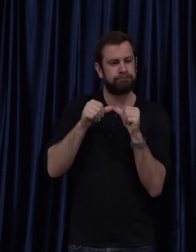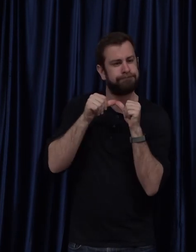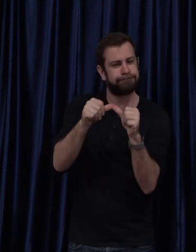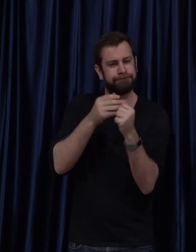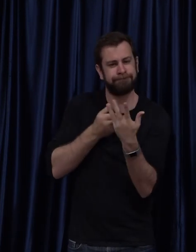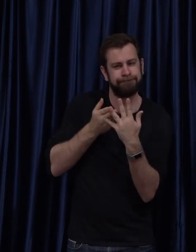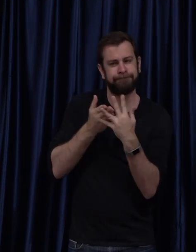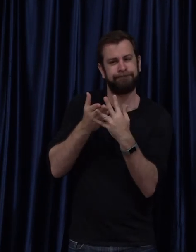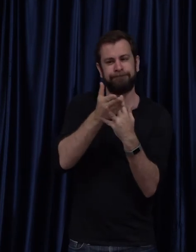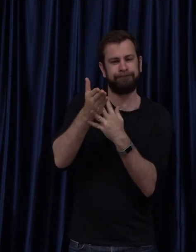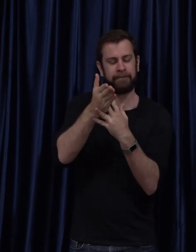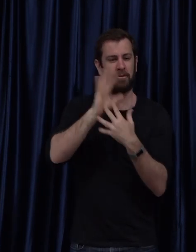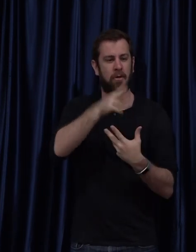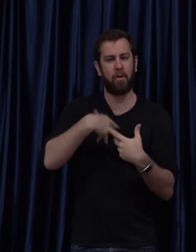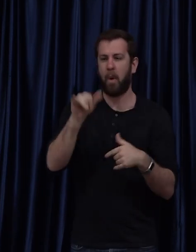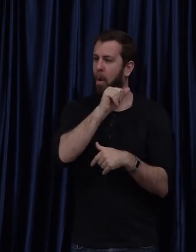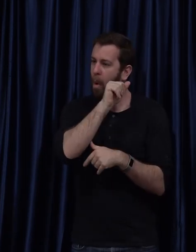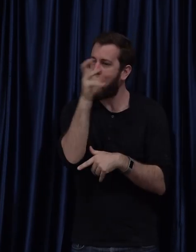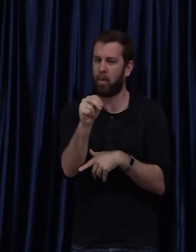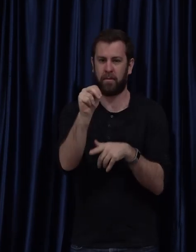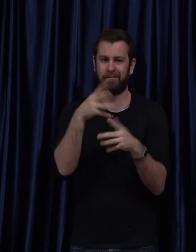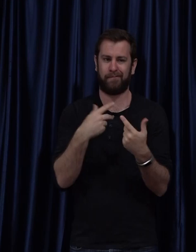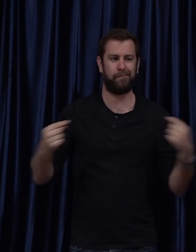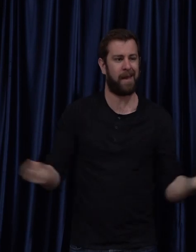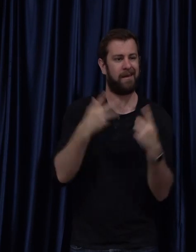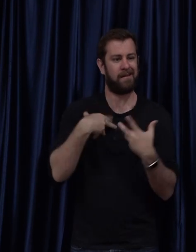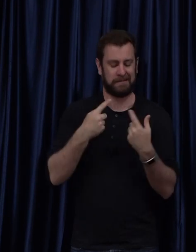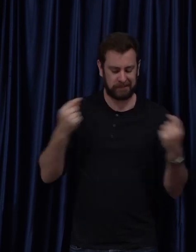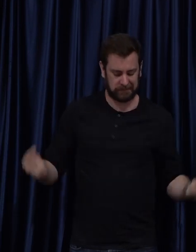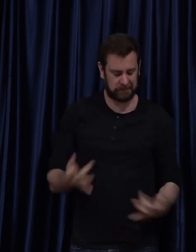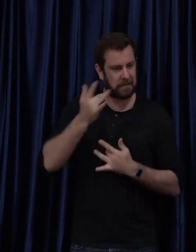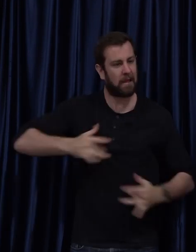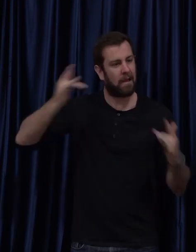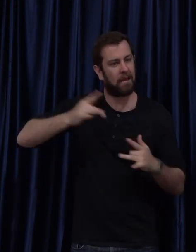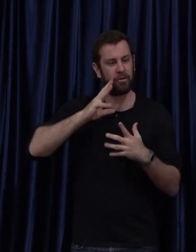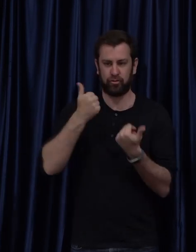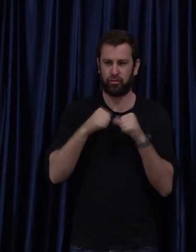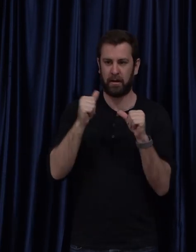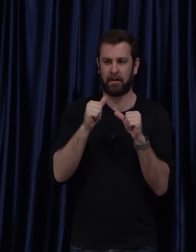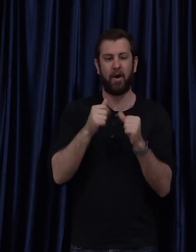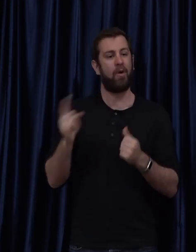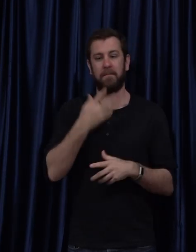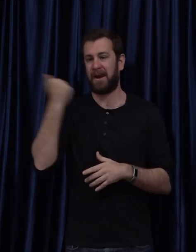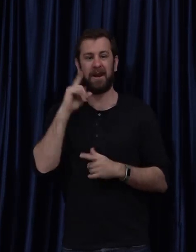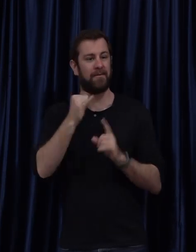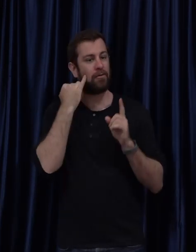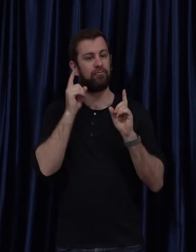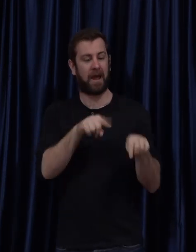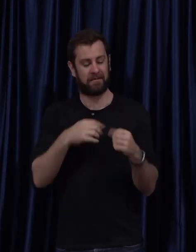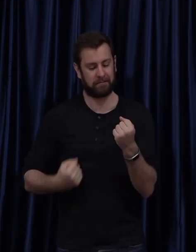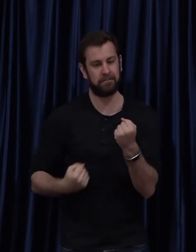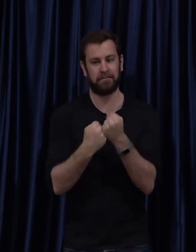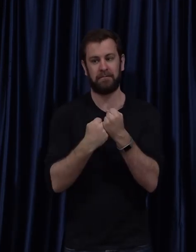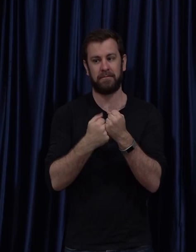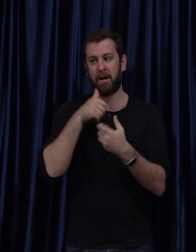own pain and affliction. And it's always better for you to react and assist and not be silent on the